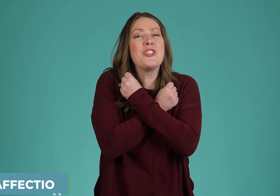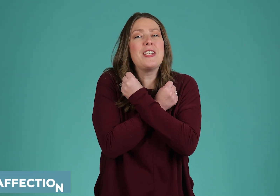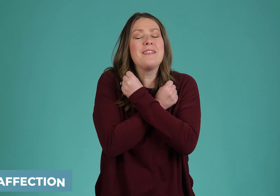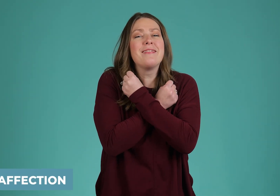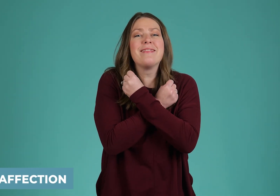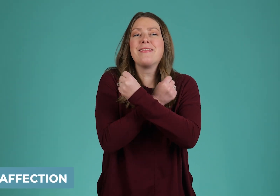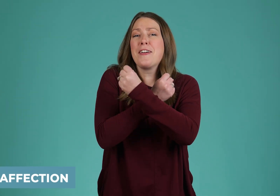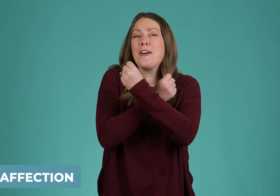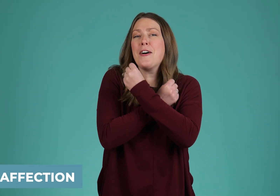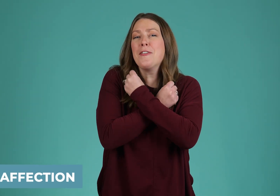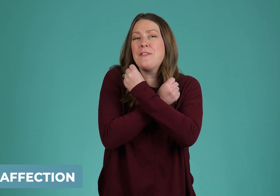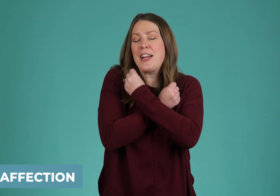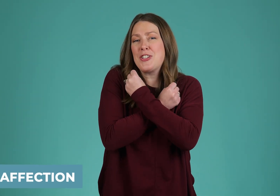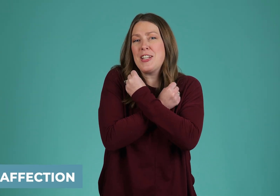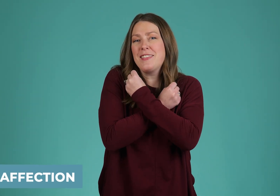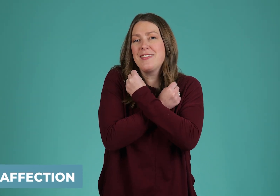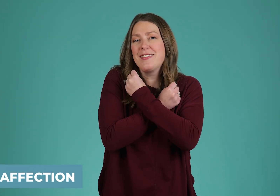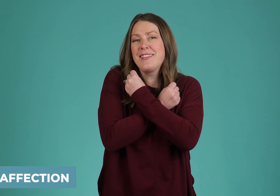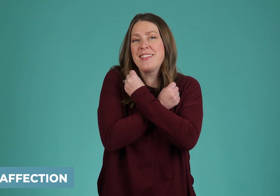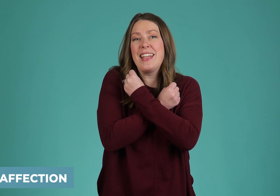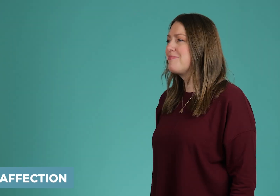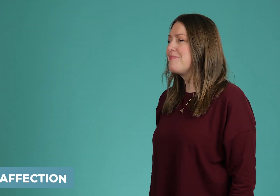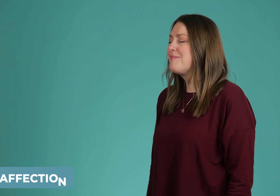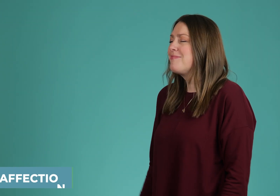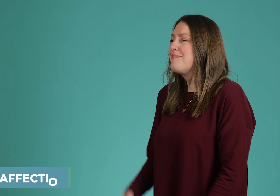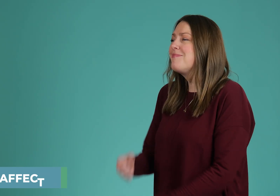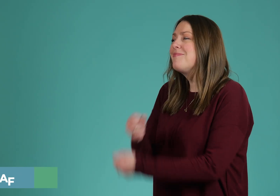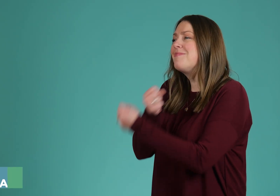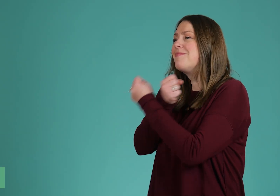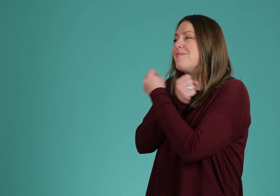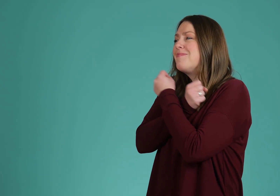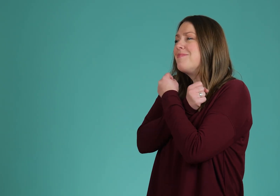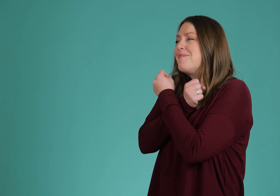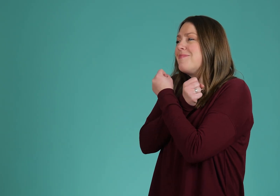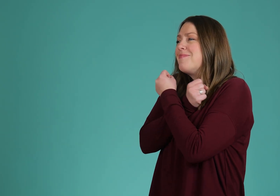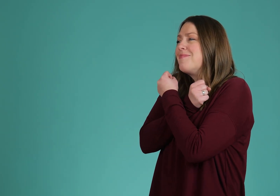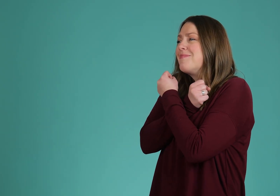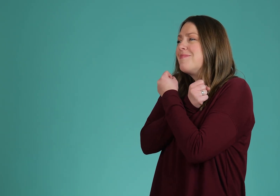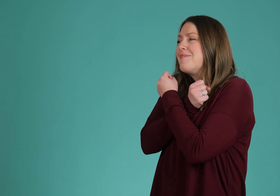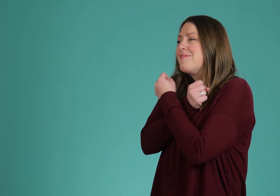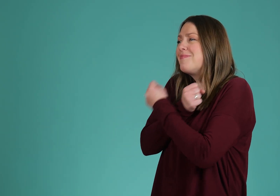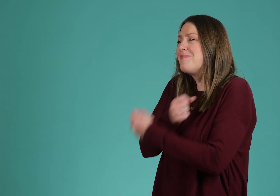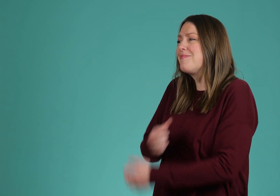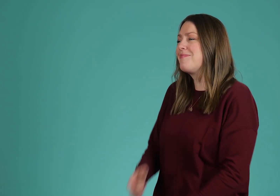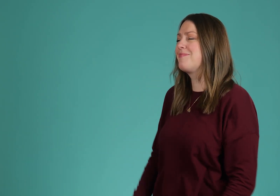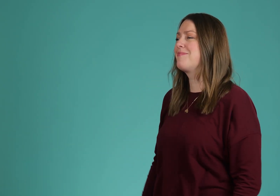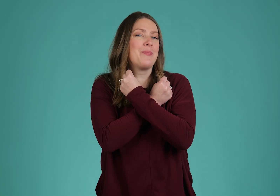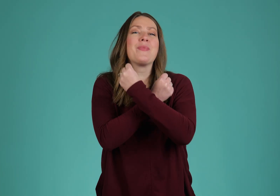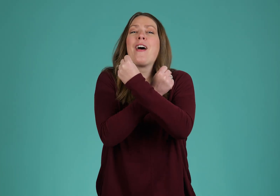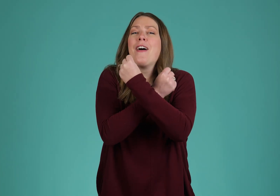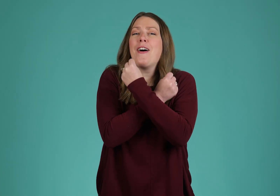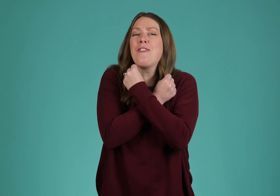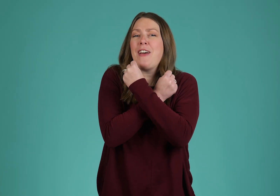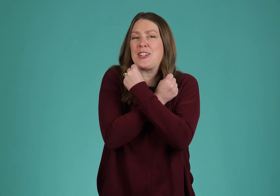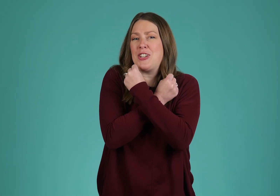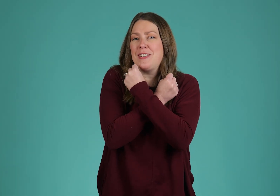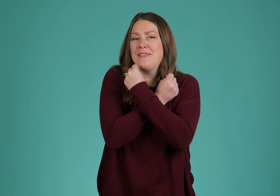Affection. Affection. It's like the sign love, but just bounced a few times. Affection.